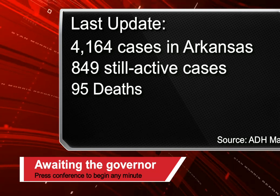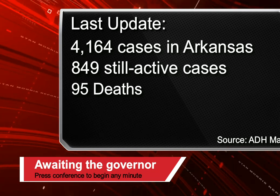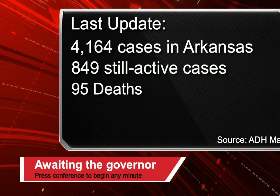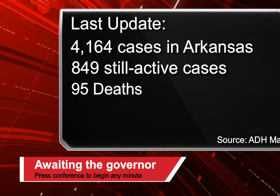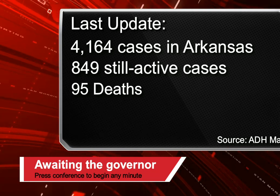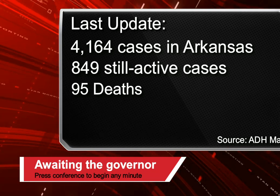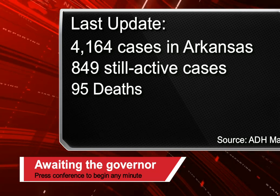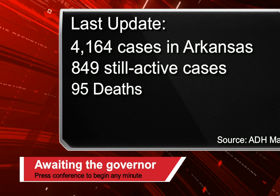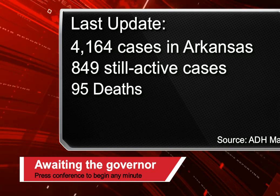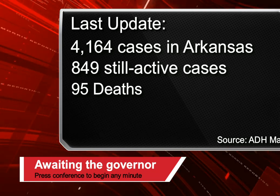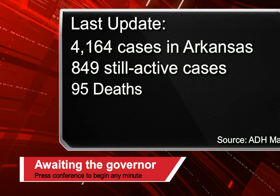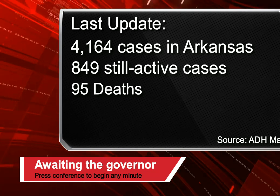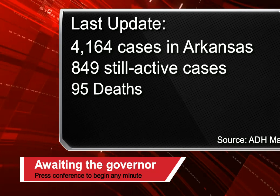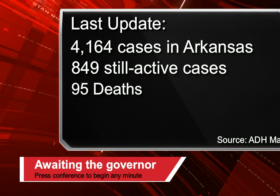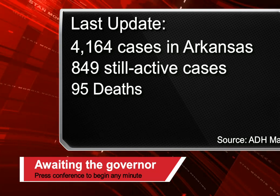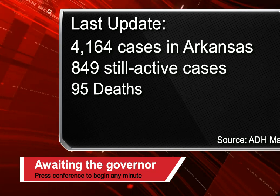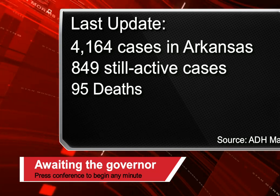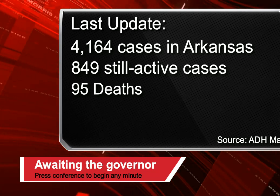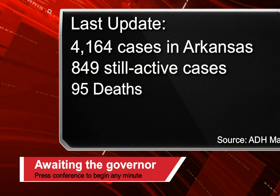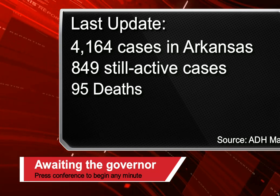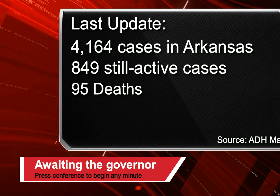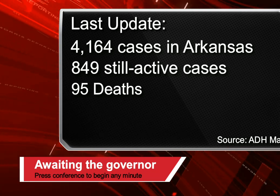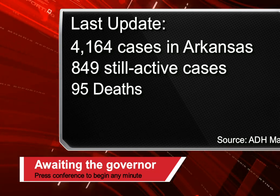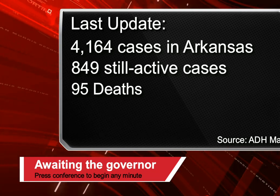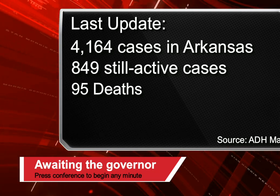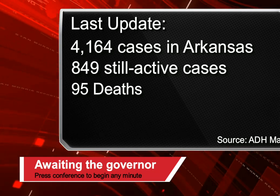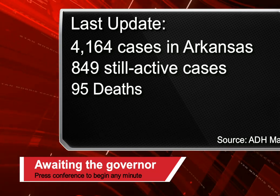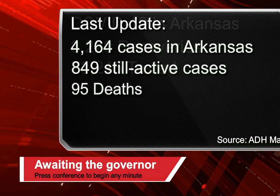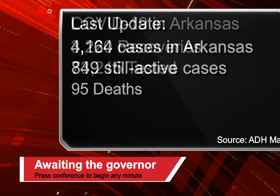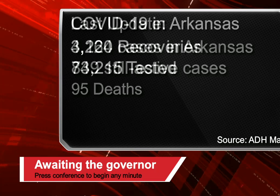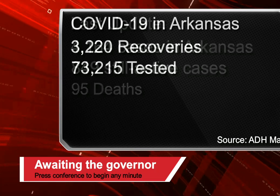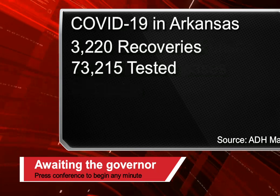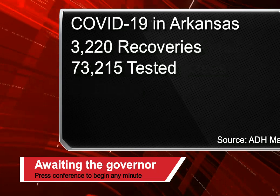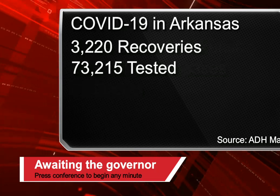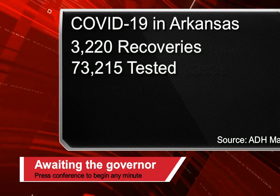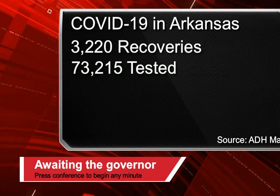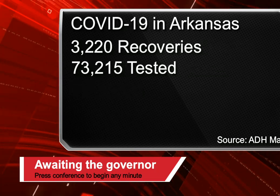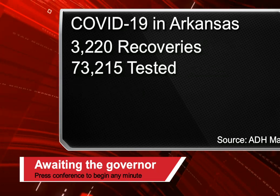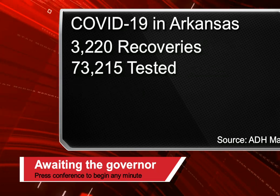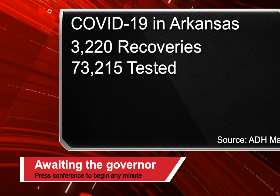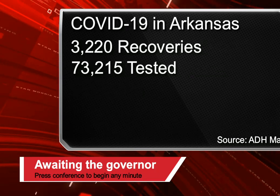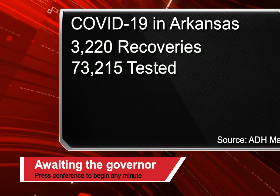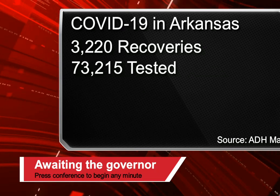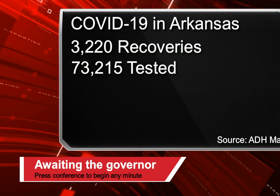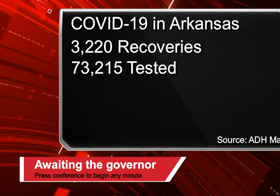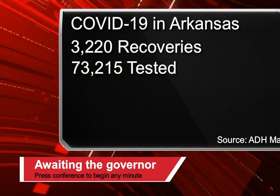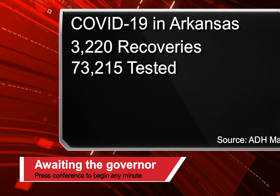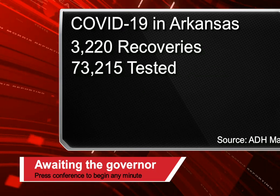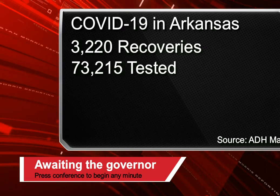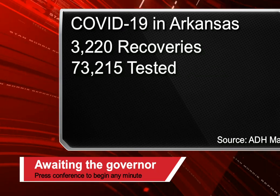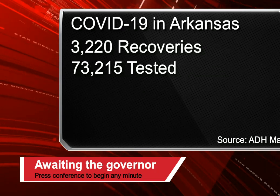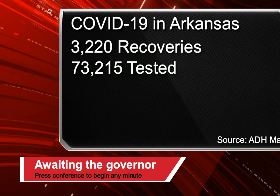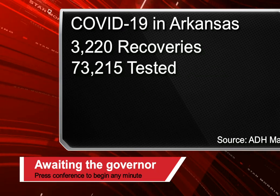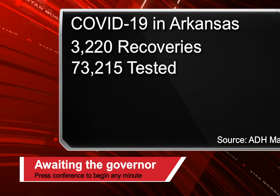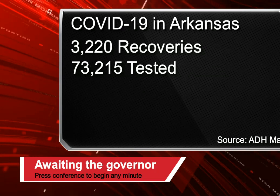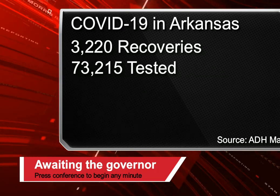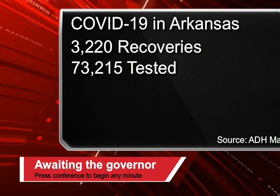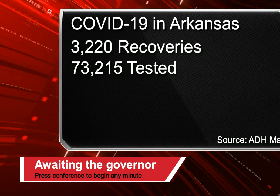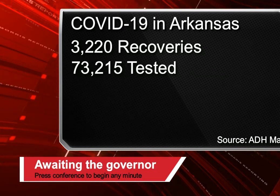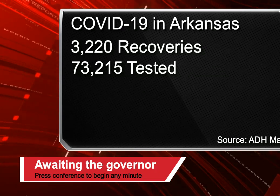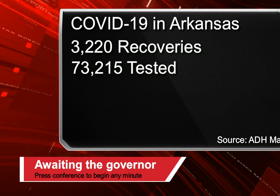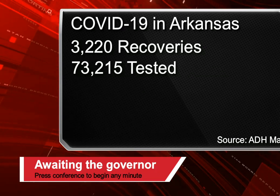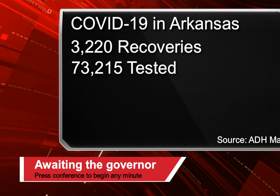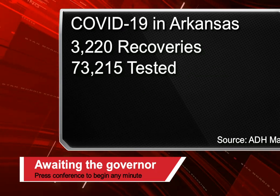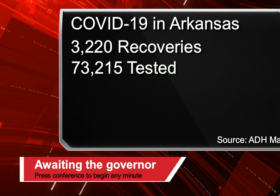at 95 in the state of Arkansas. Now, we've mentioned this basically already, but the number of recoveries, which are just